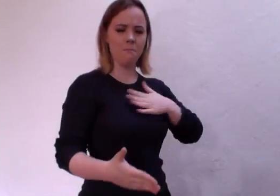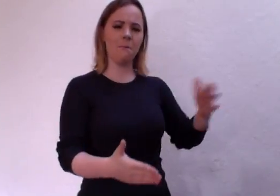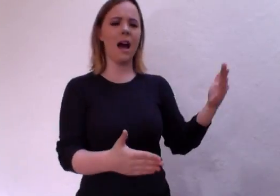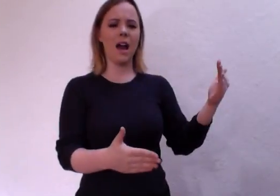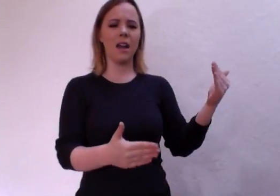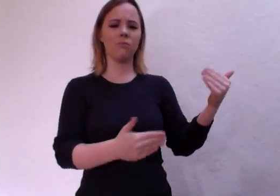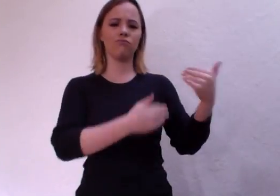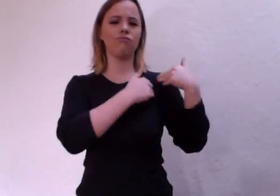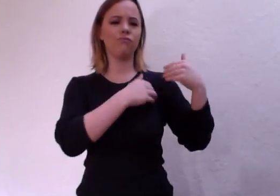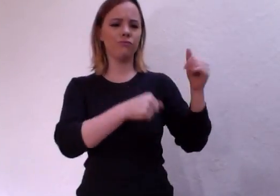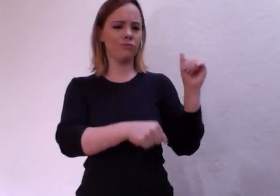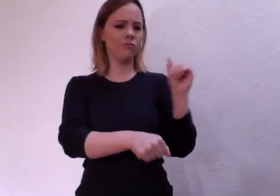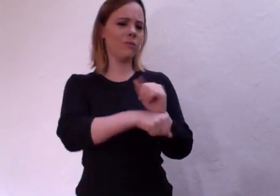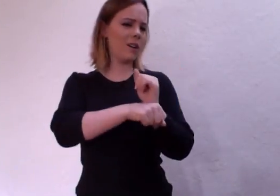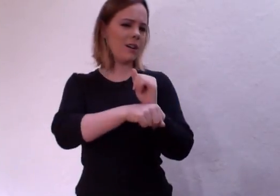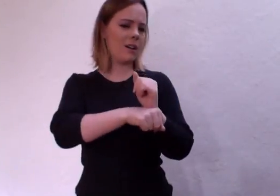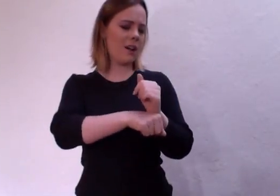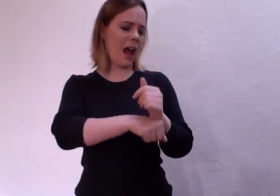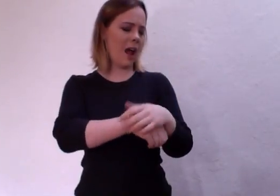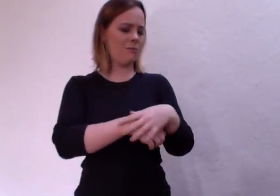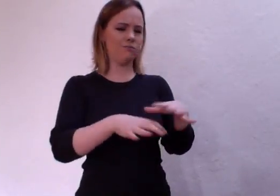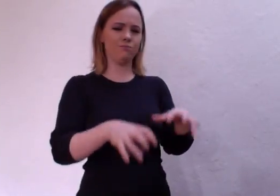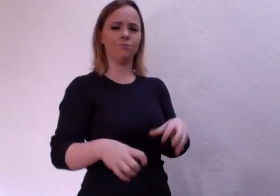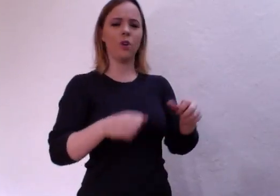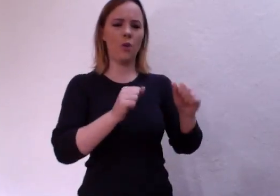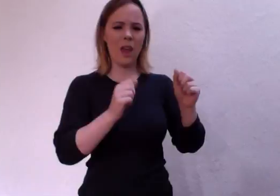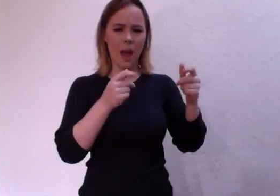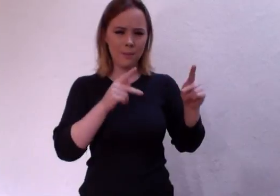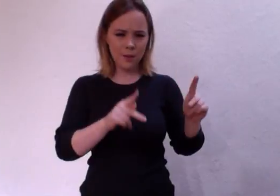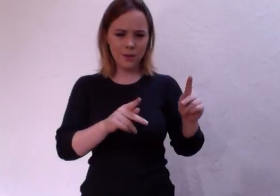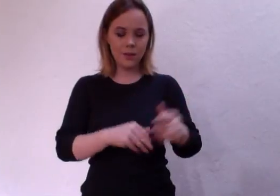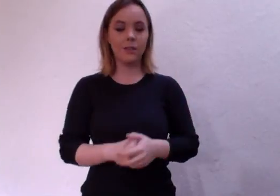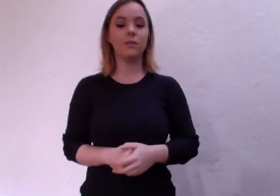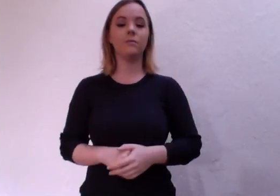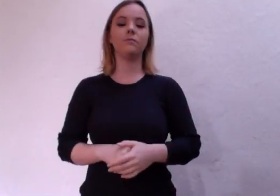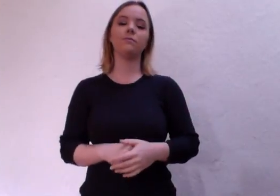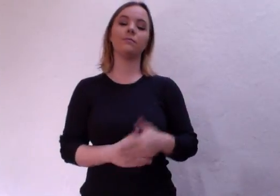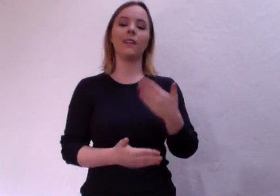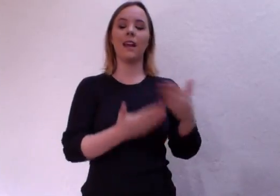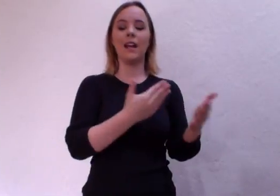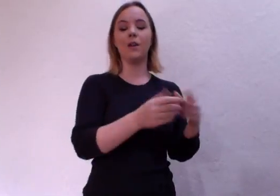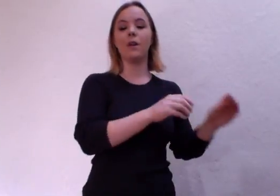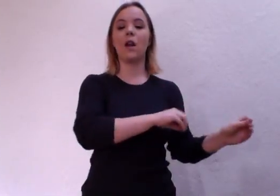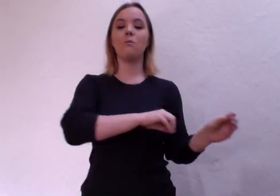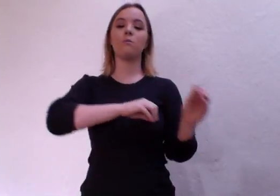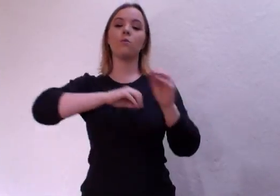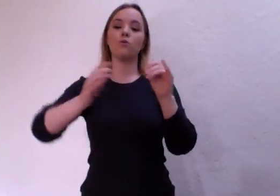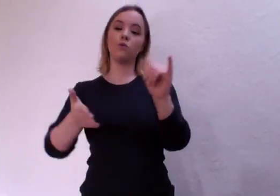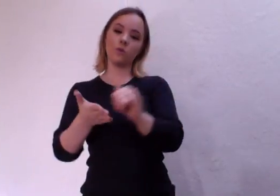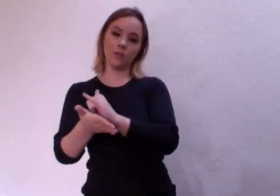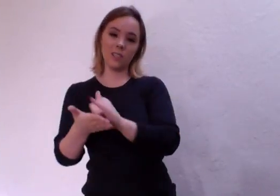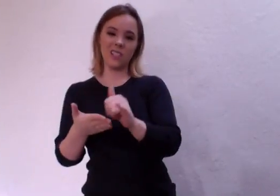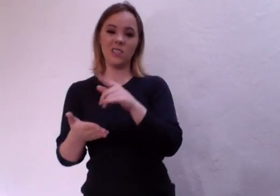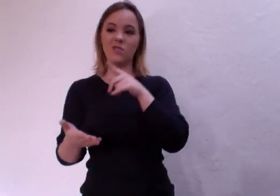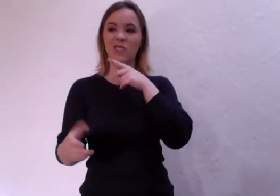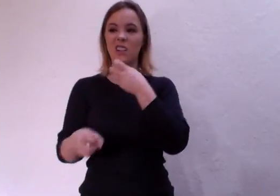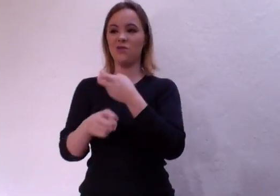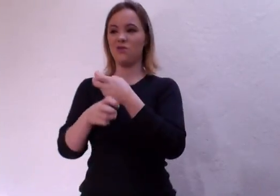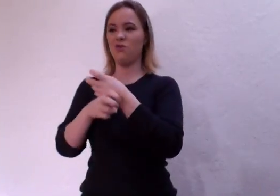opportunity. So I moved to New York City, and New York City is a really rough, terrible place when you're starting out.